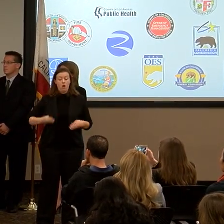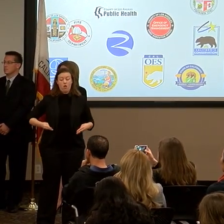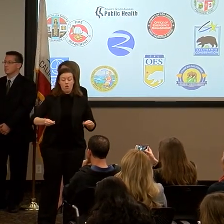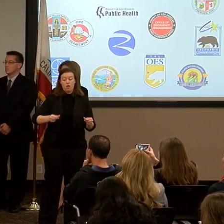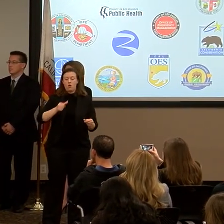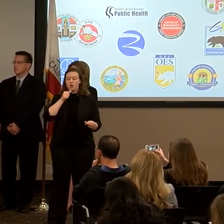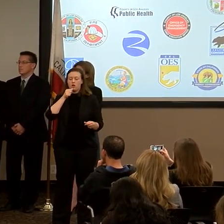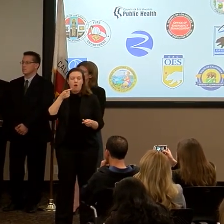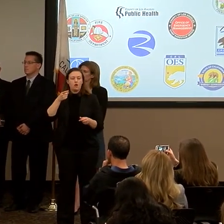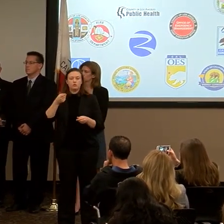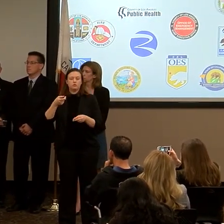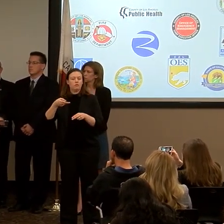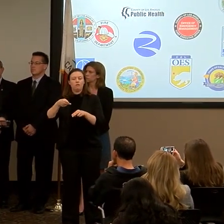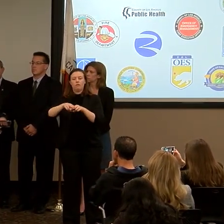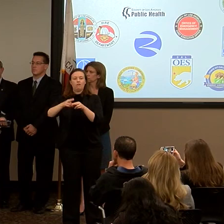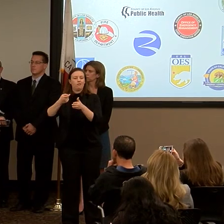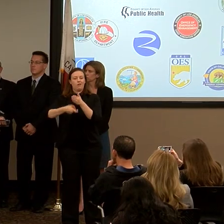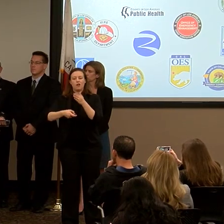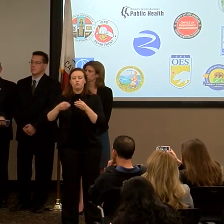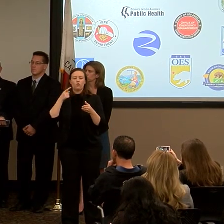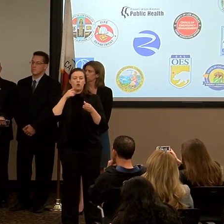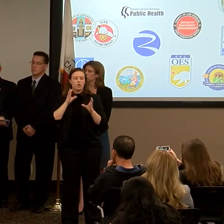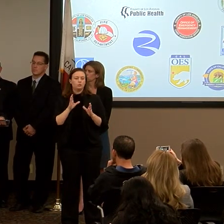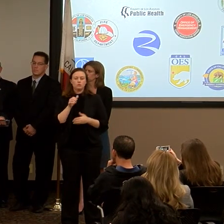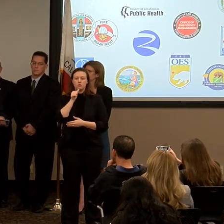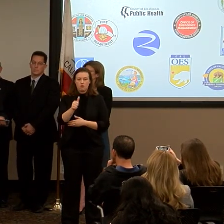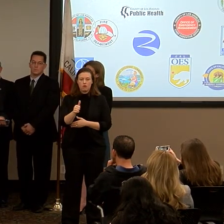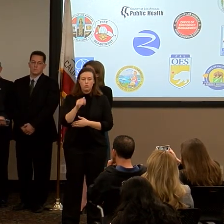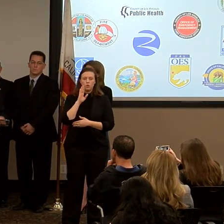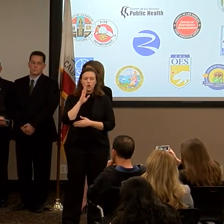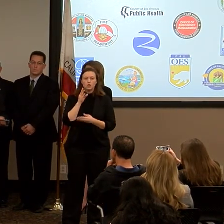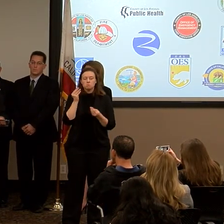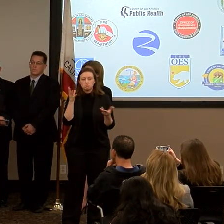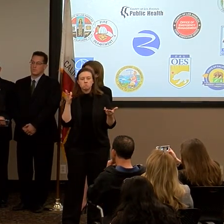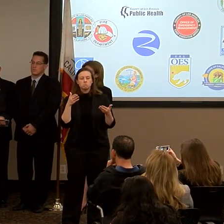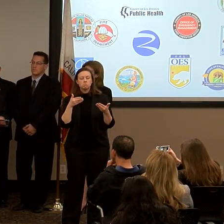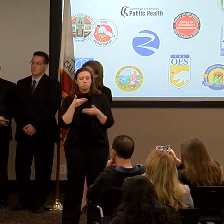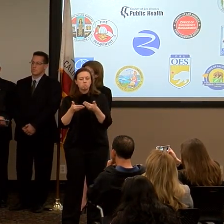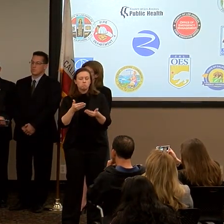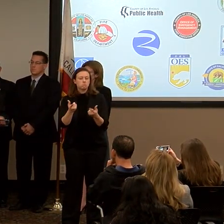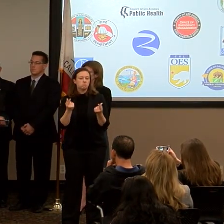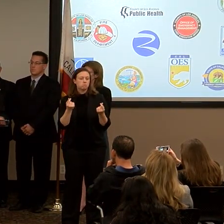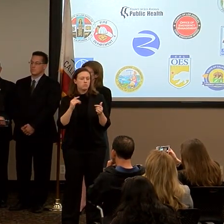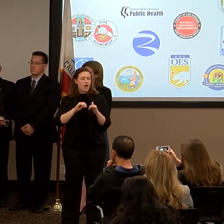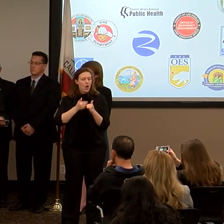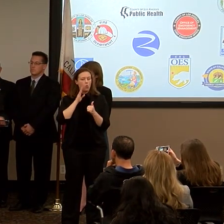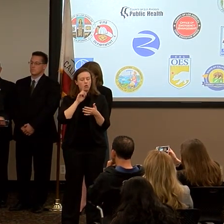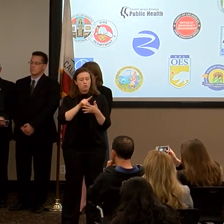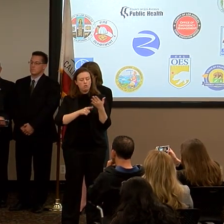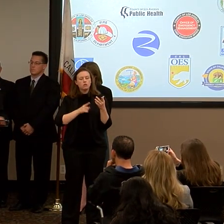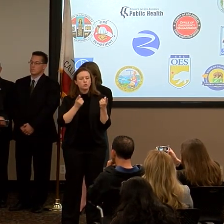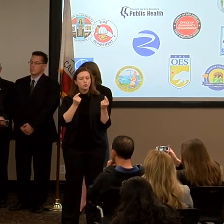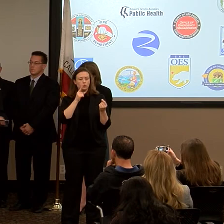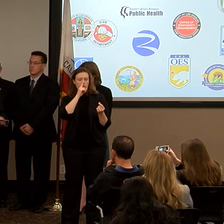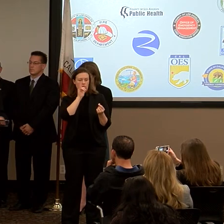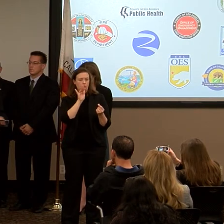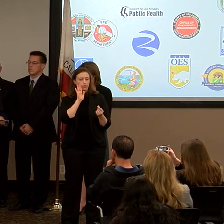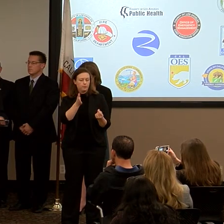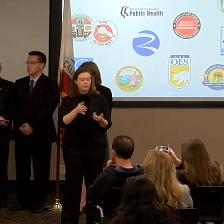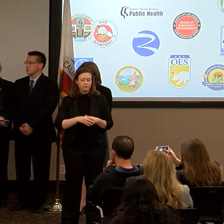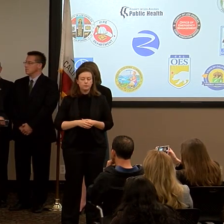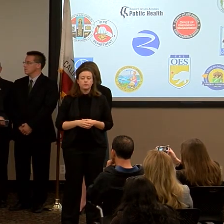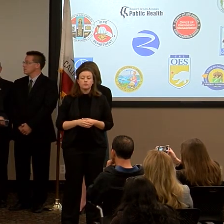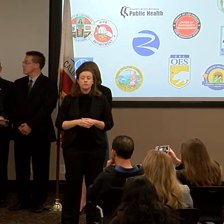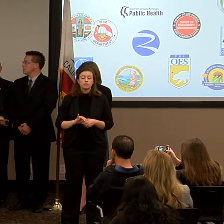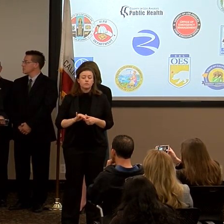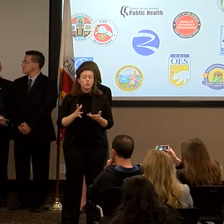at the expense of our customers. And we'll keep you updated on how we deliver on all these commitments. Now, I also want to